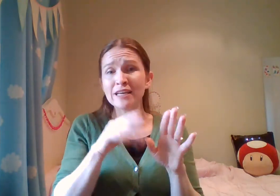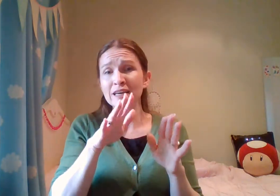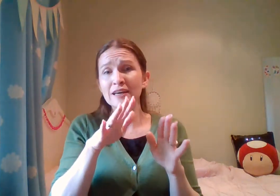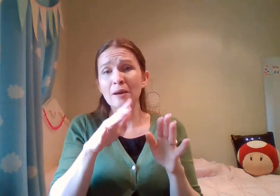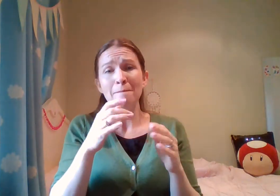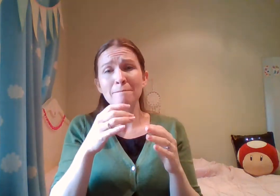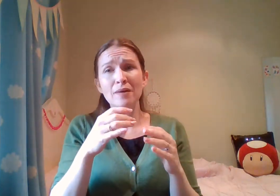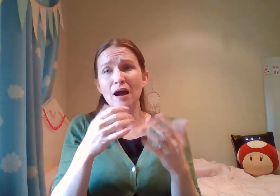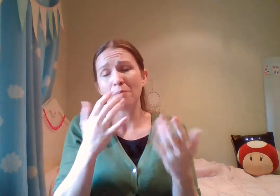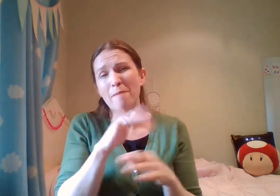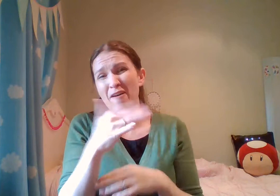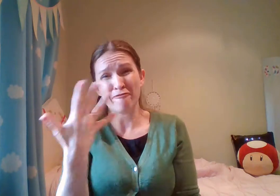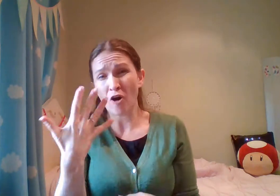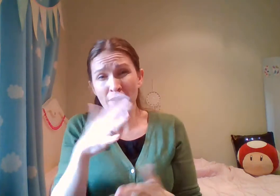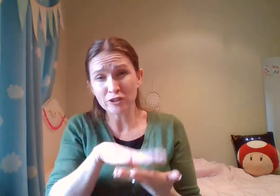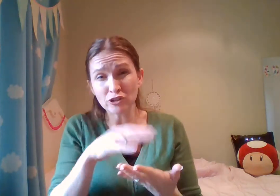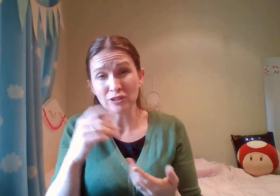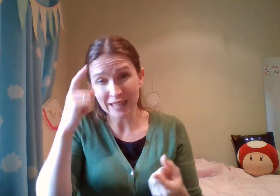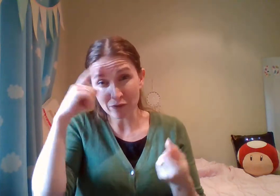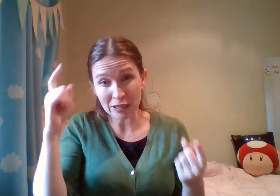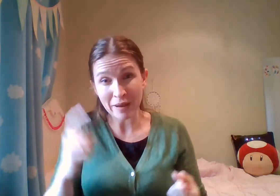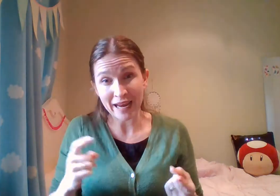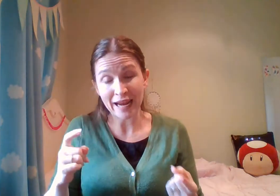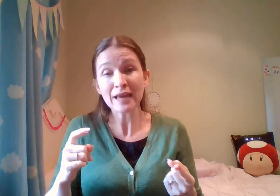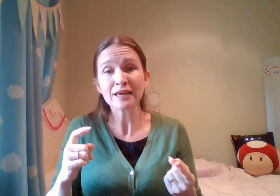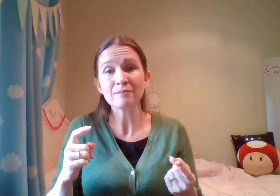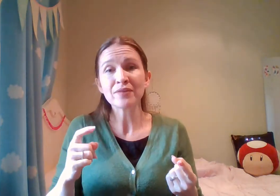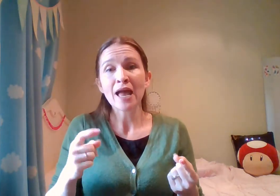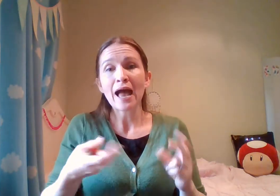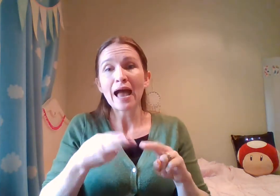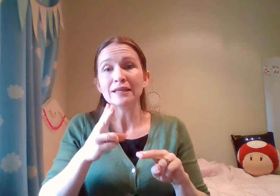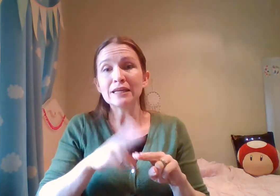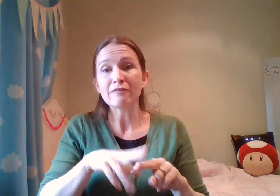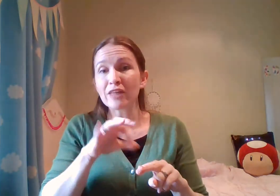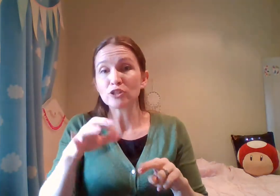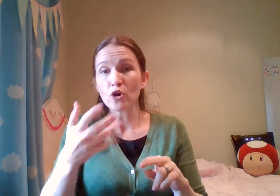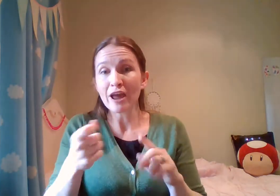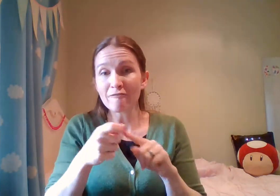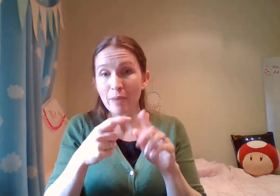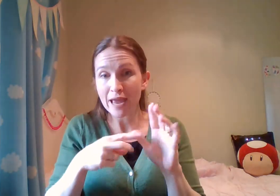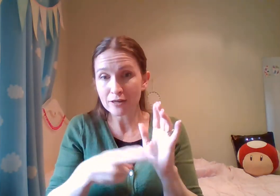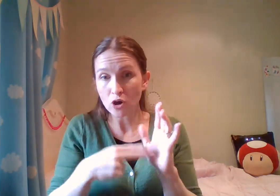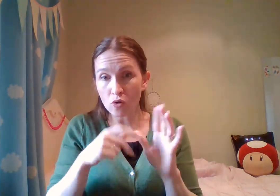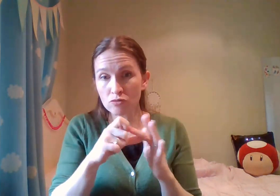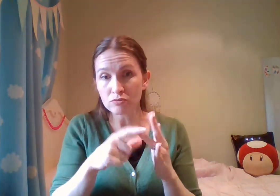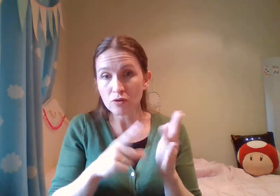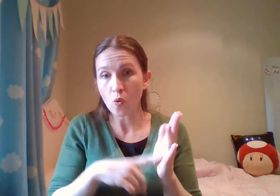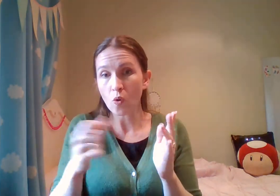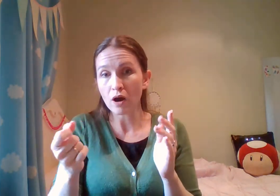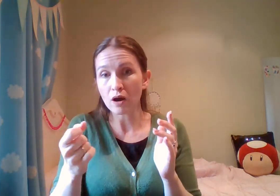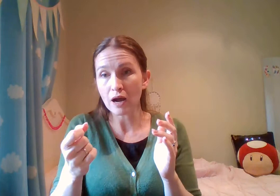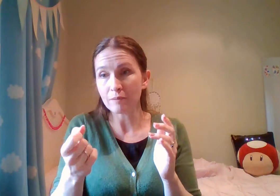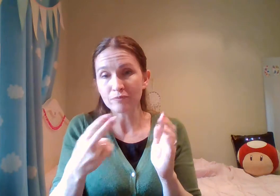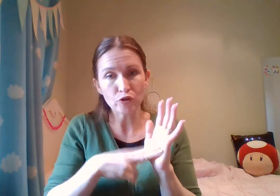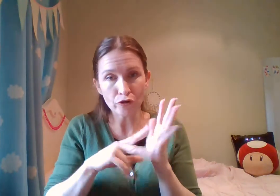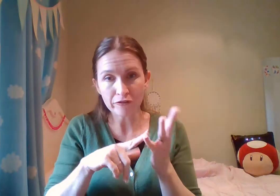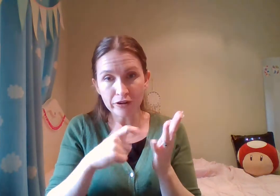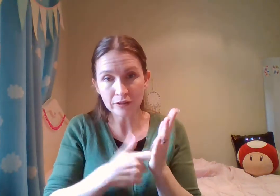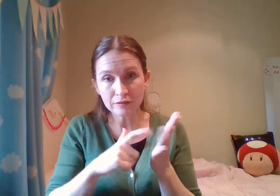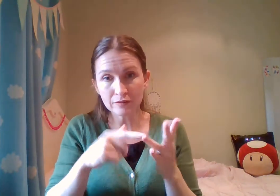year, about 5 students get a really bad headache, and if they don't have Panadol or Nurofen